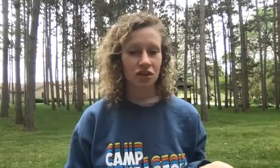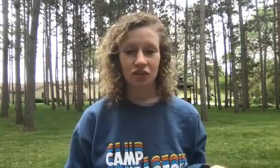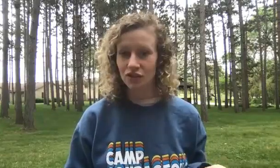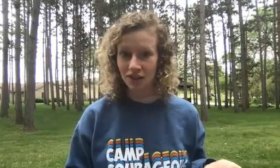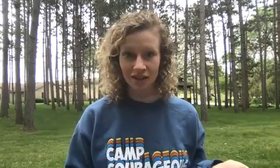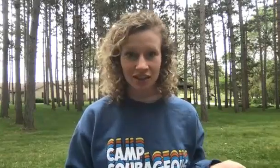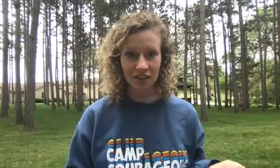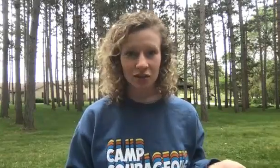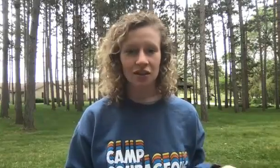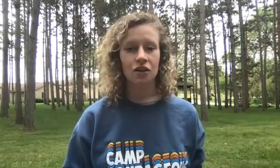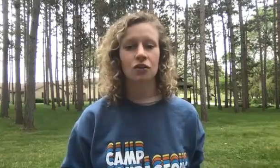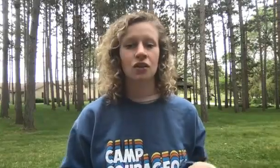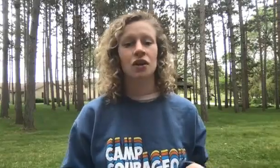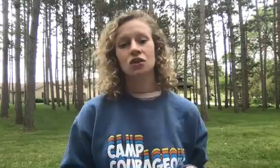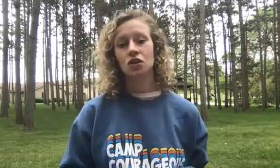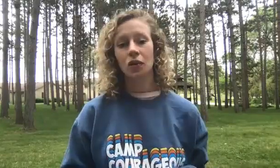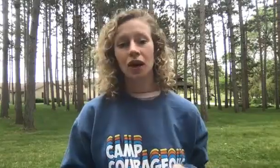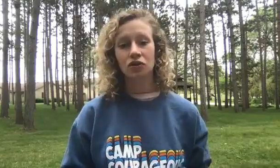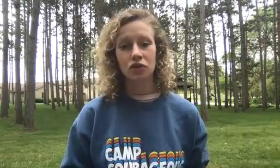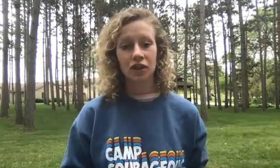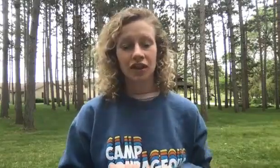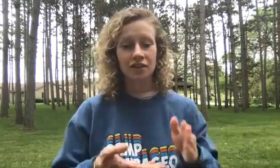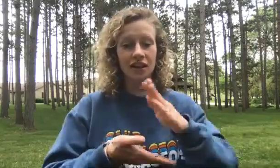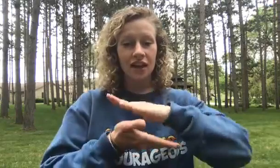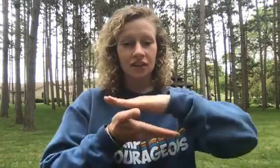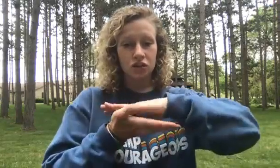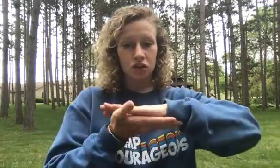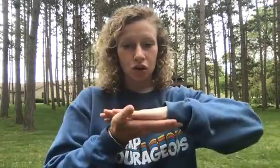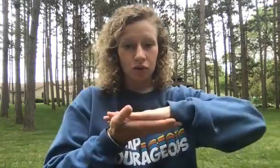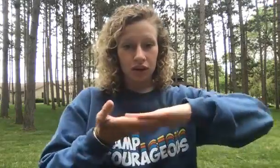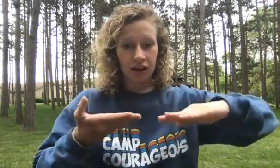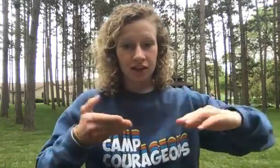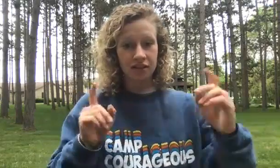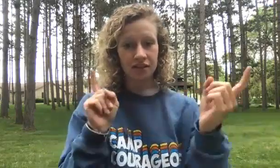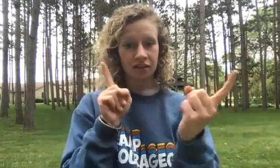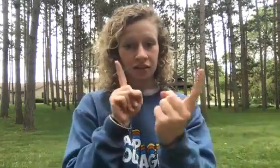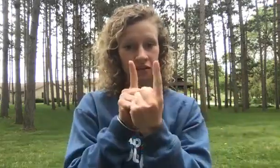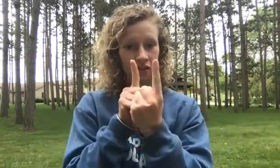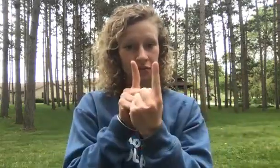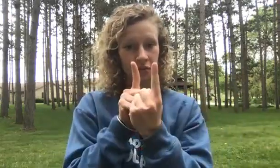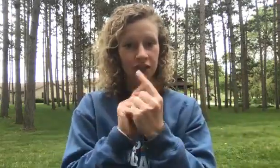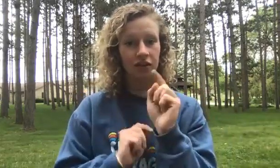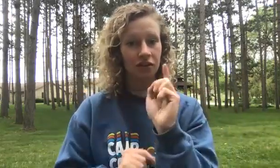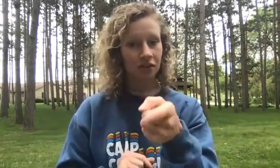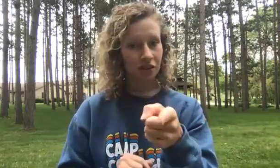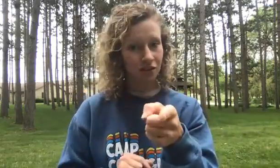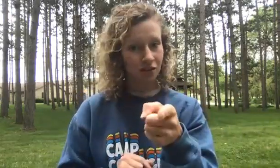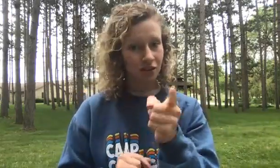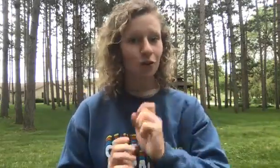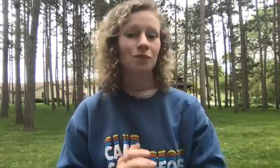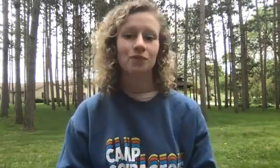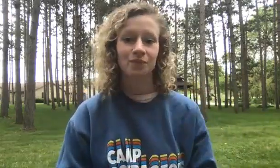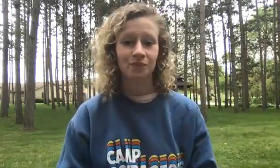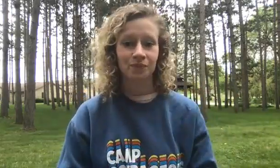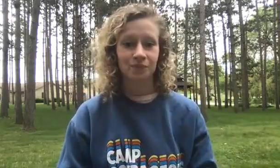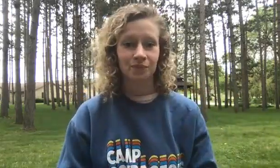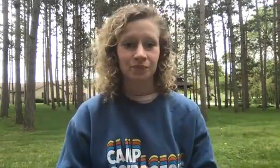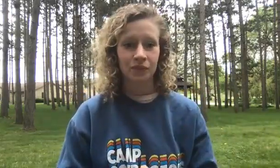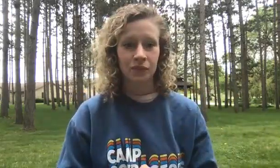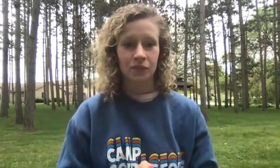You say, nice to meet you. So how you do that in sign is you go, nice to meet you.